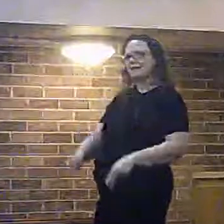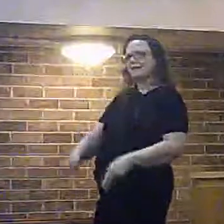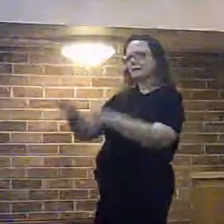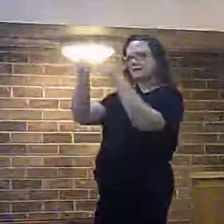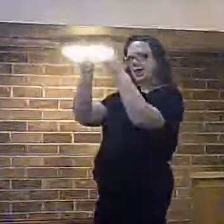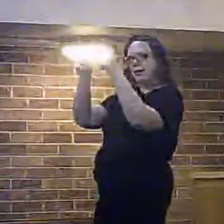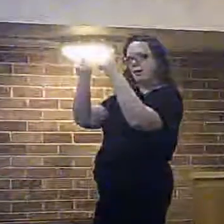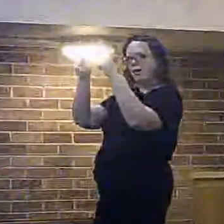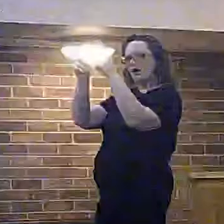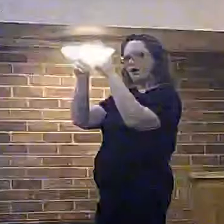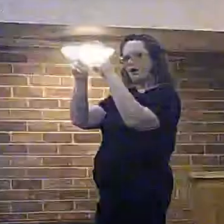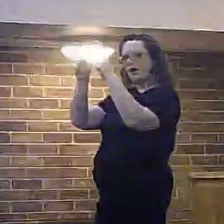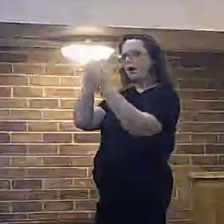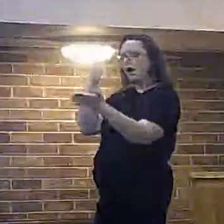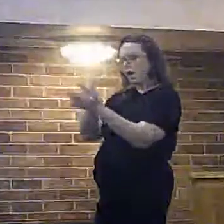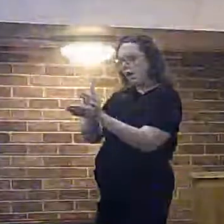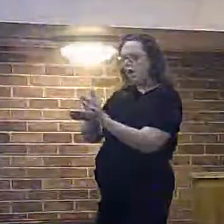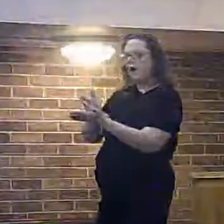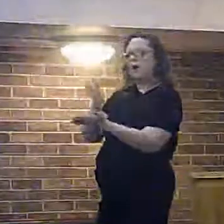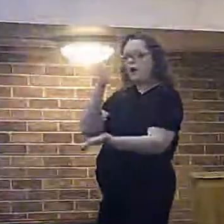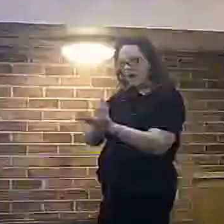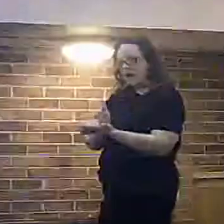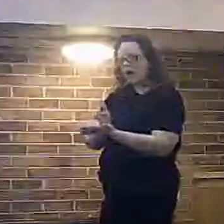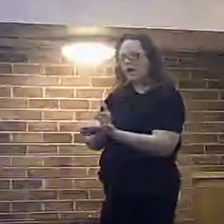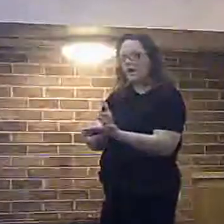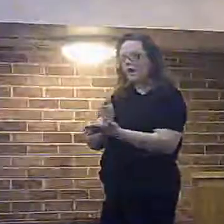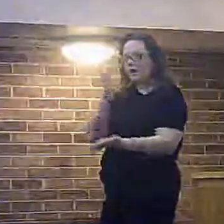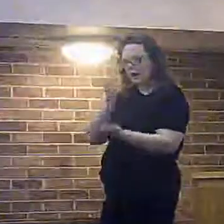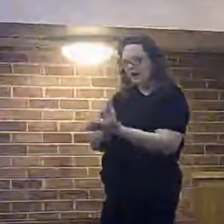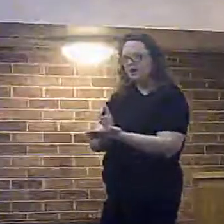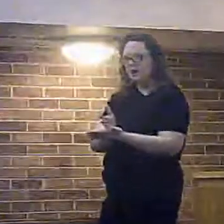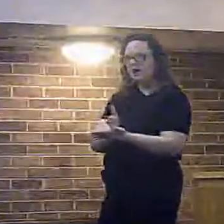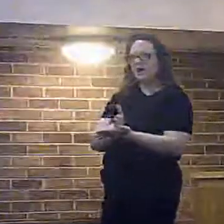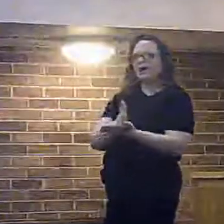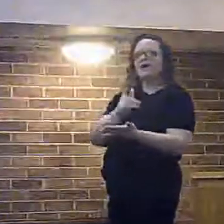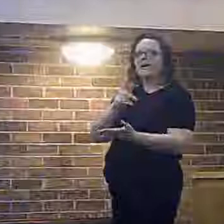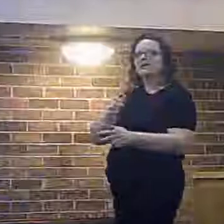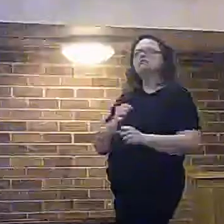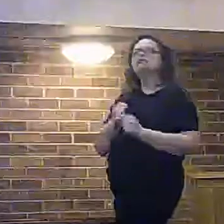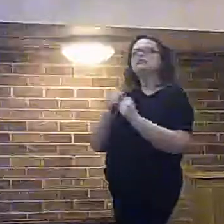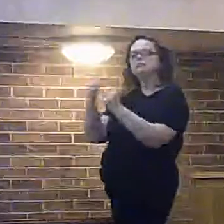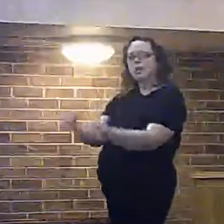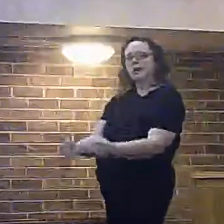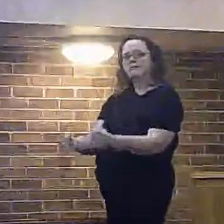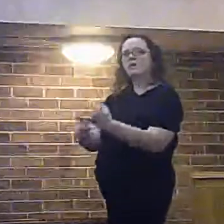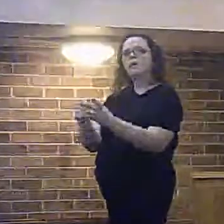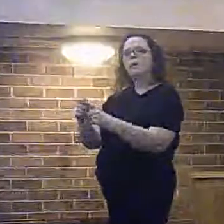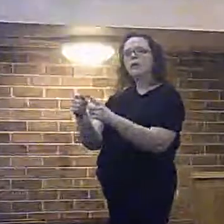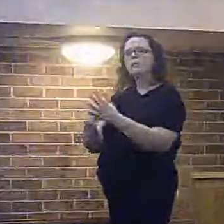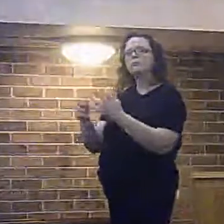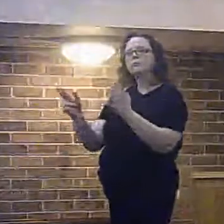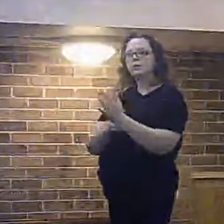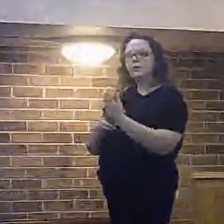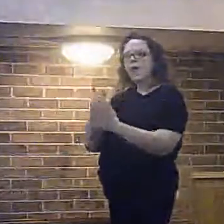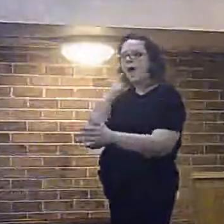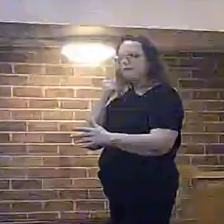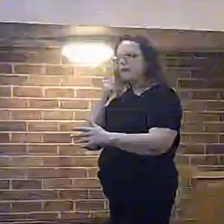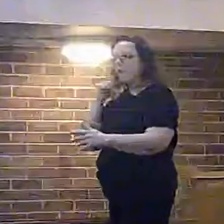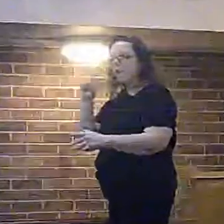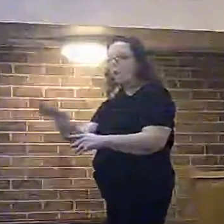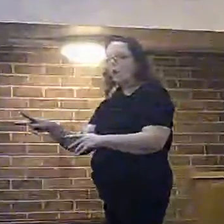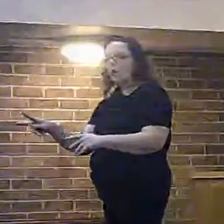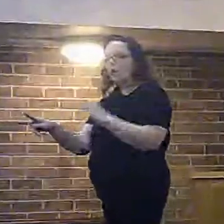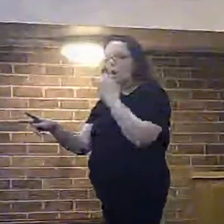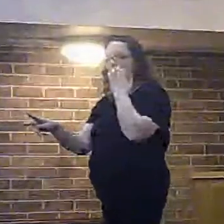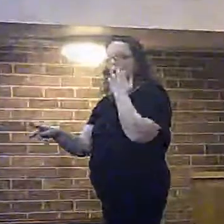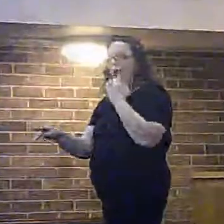to. No, it is. I'm telling you, that's what it is. Drive down to Upton now and go and look at the